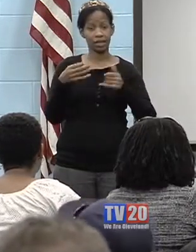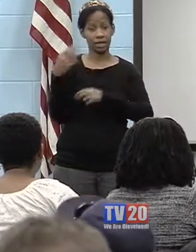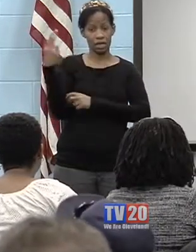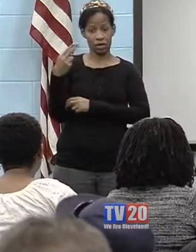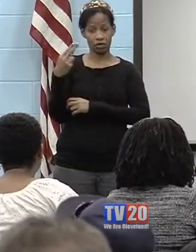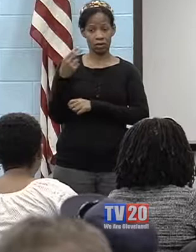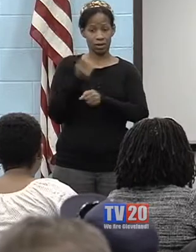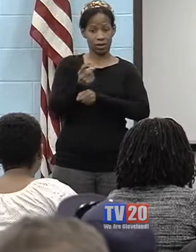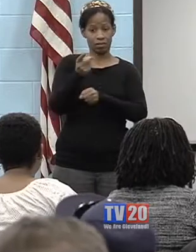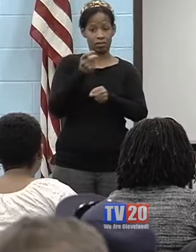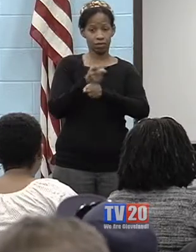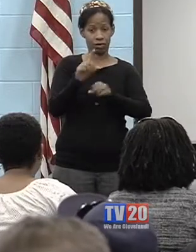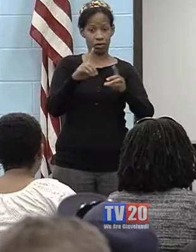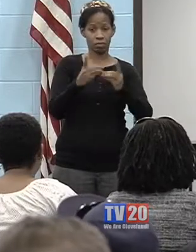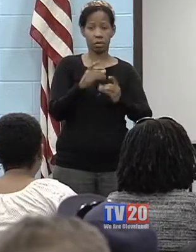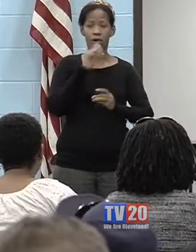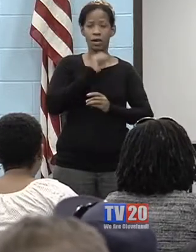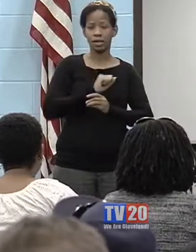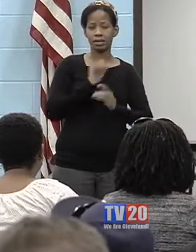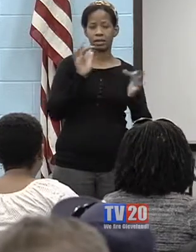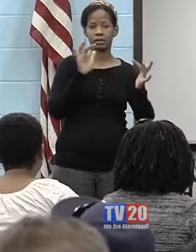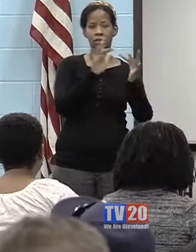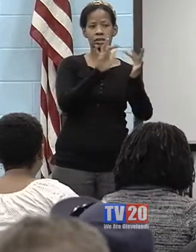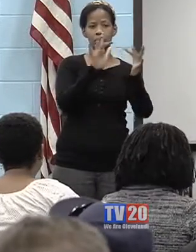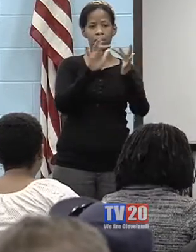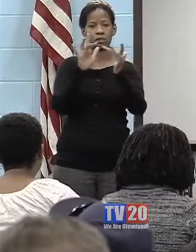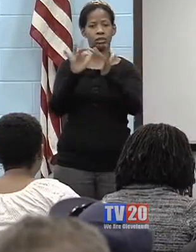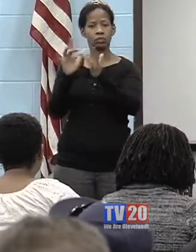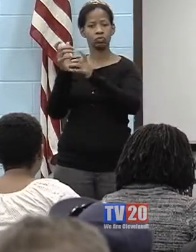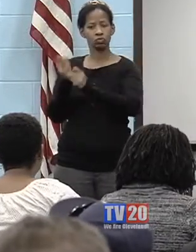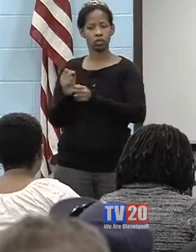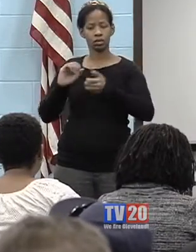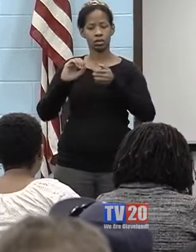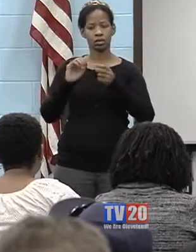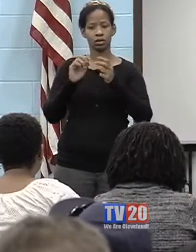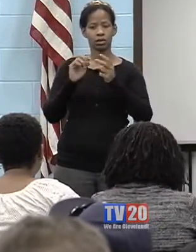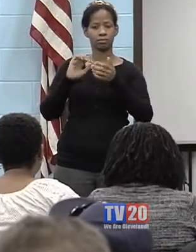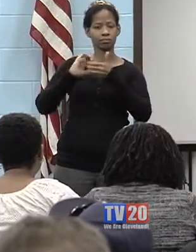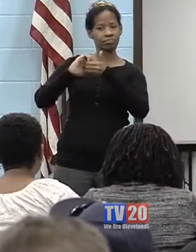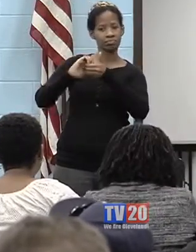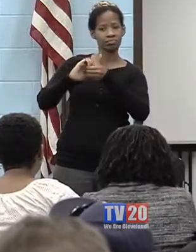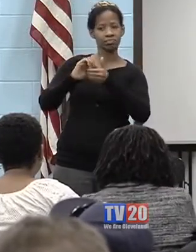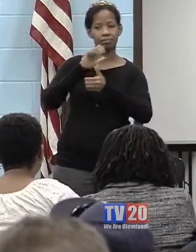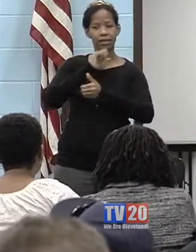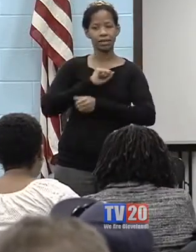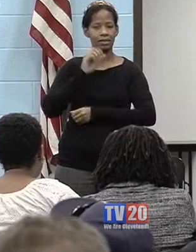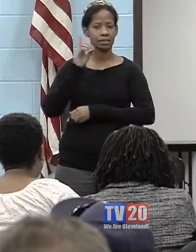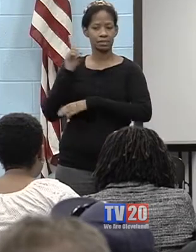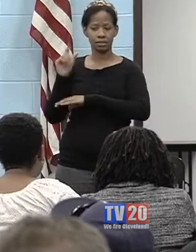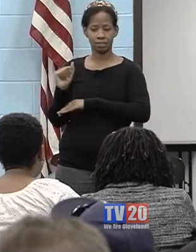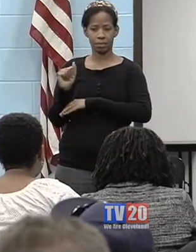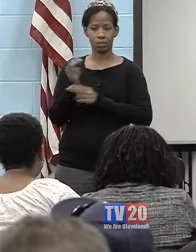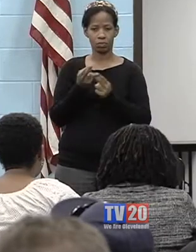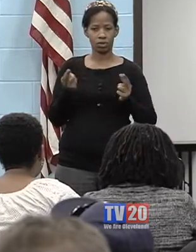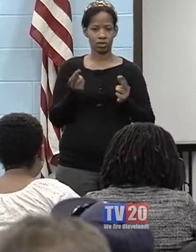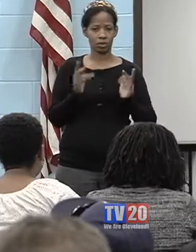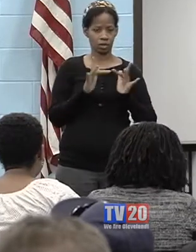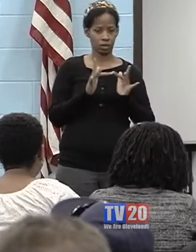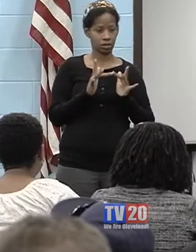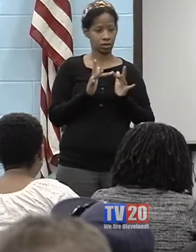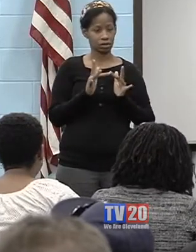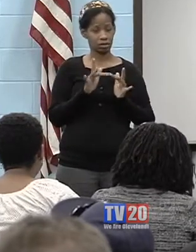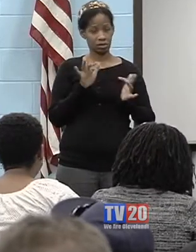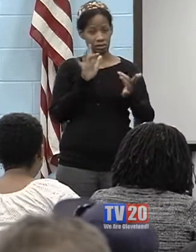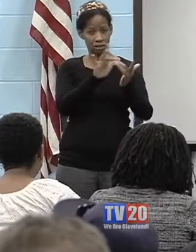that each year, the Department of Aging reaches out to one of our trusted partners in the Aging and Disability Resource Network to join